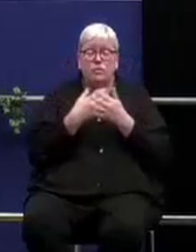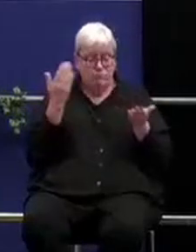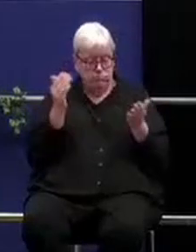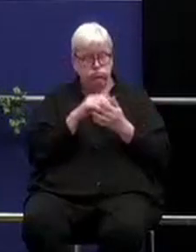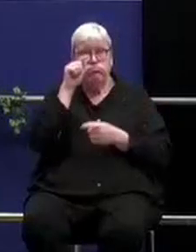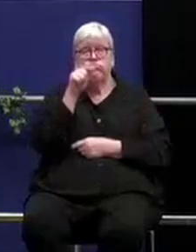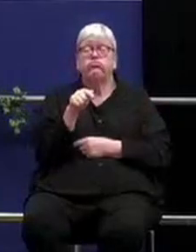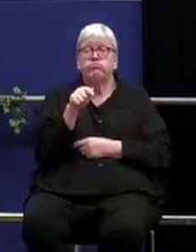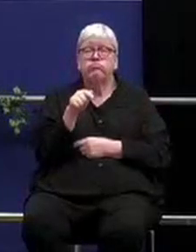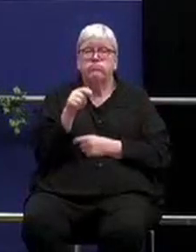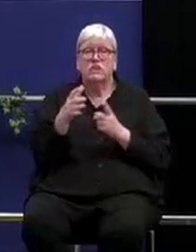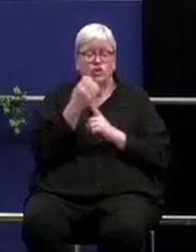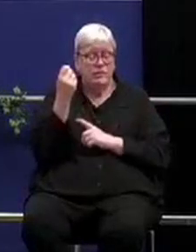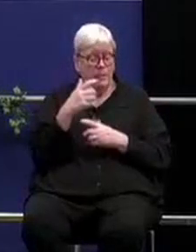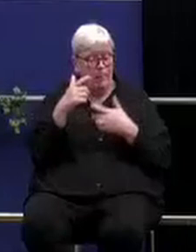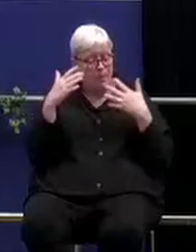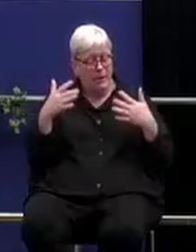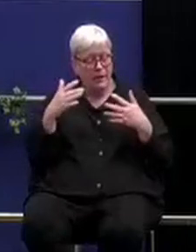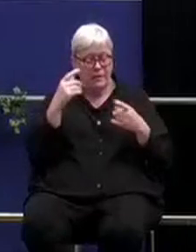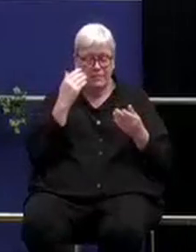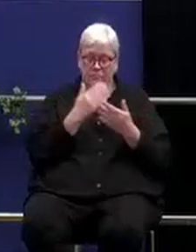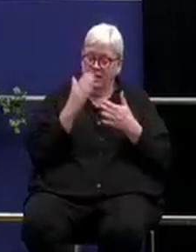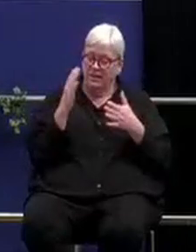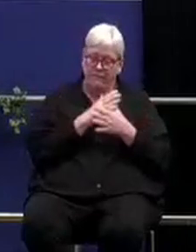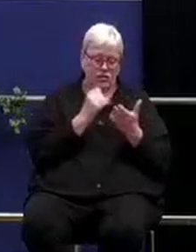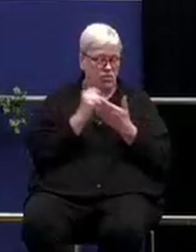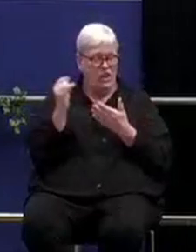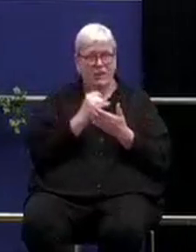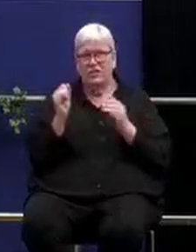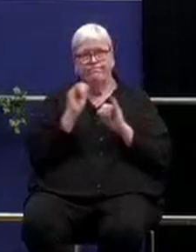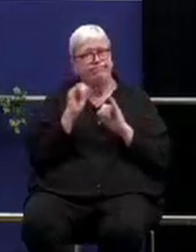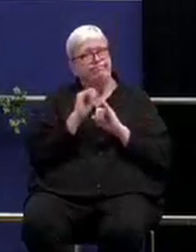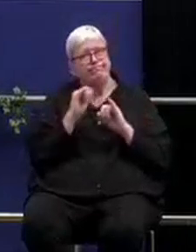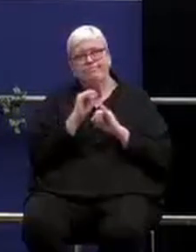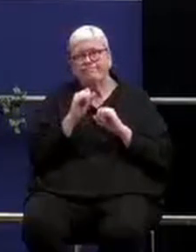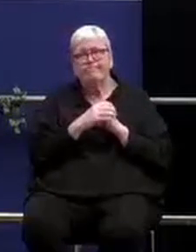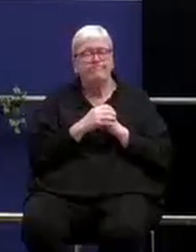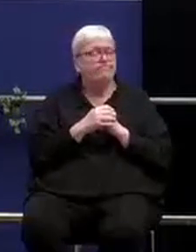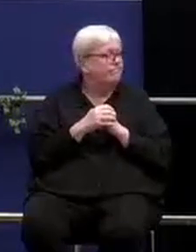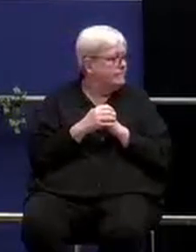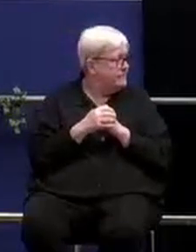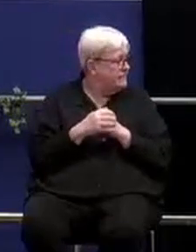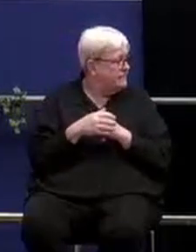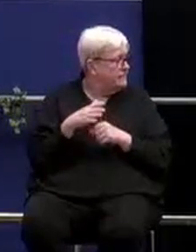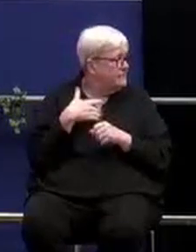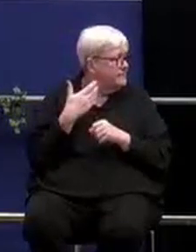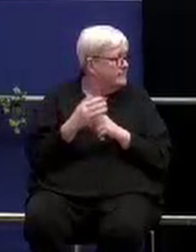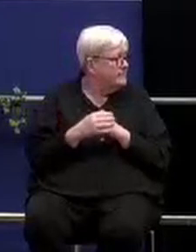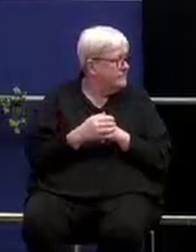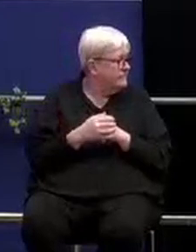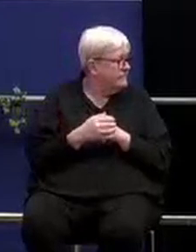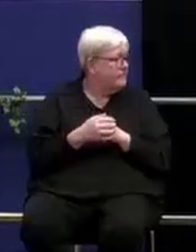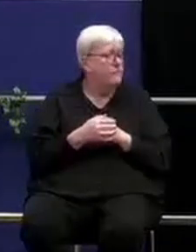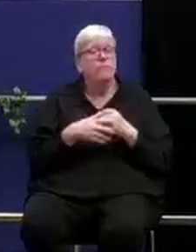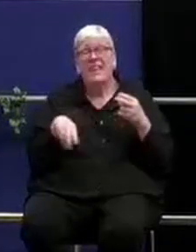there. But yeah, the first round of rejections was probably the most brutal. I don't think I've cried again since then. I think I've kind of,